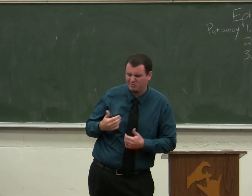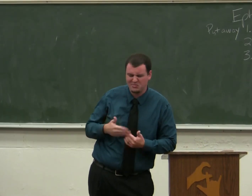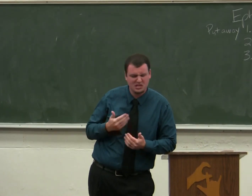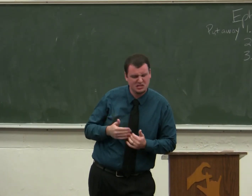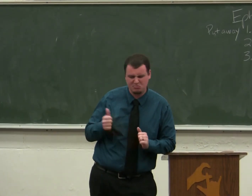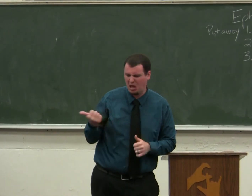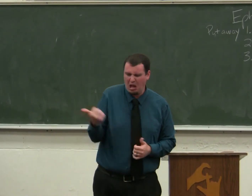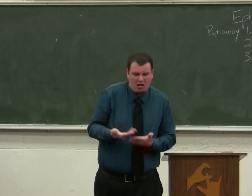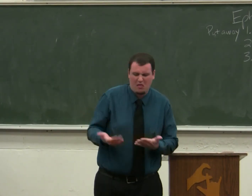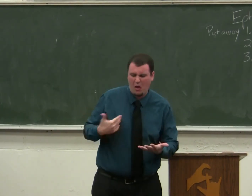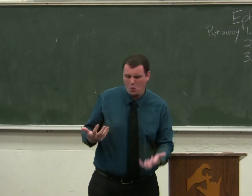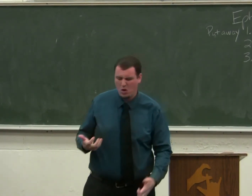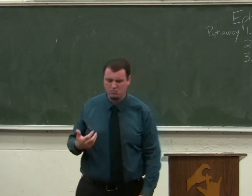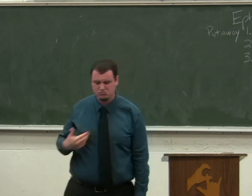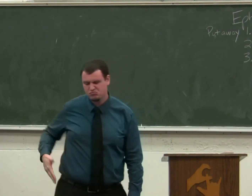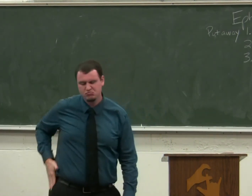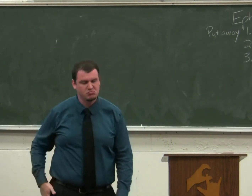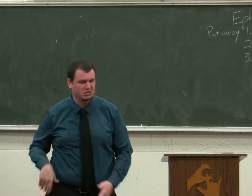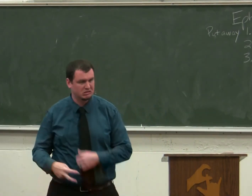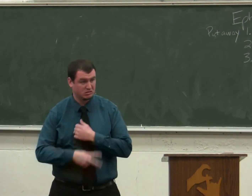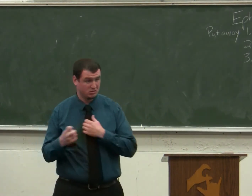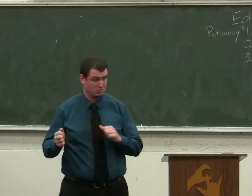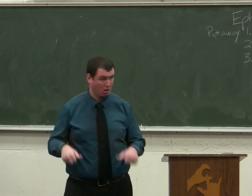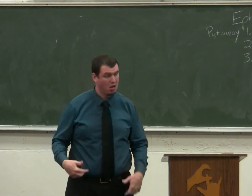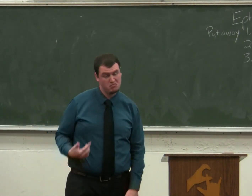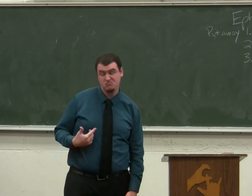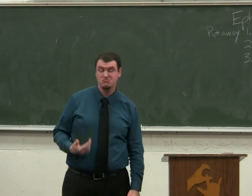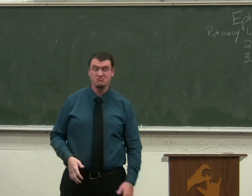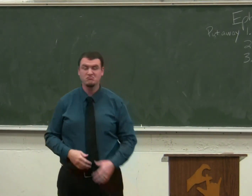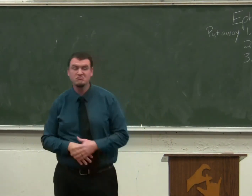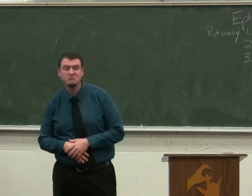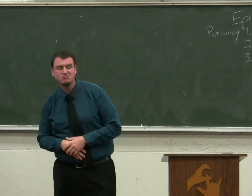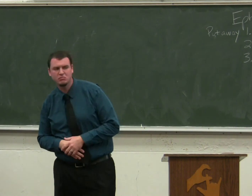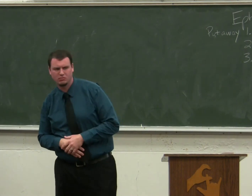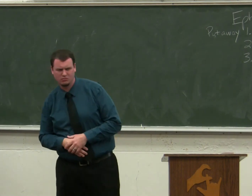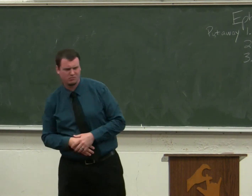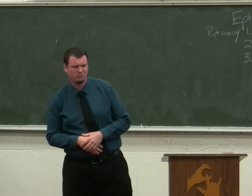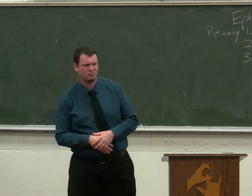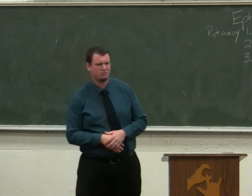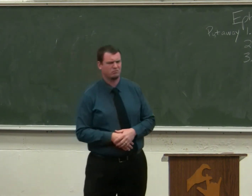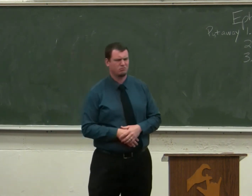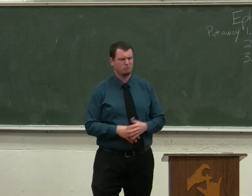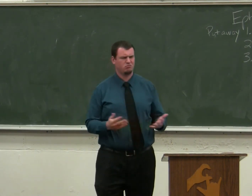I can do it easily. I can put it in my pocket real easy.